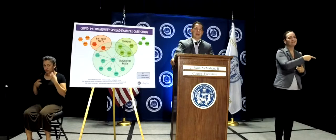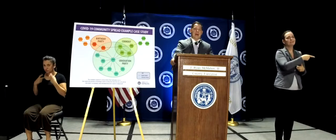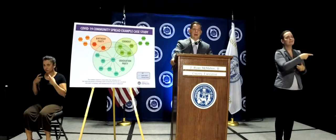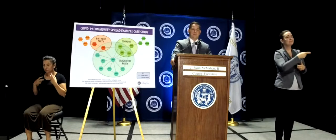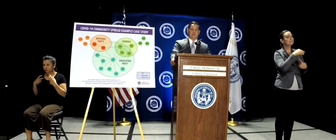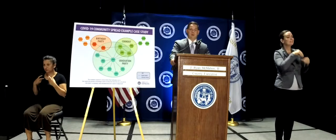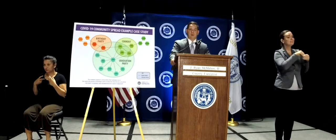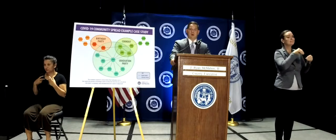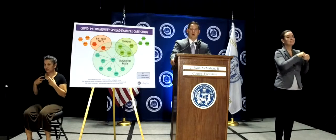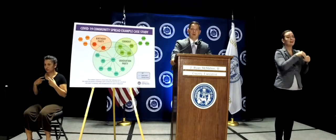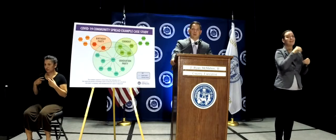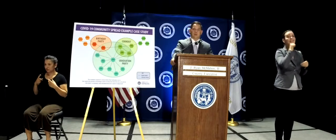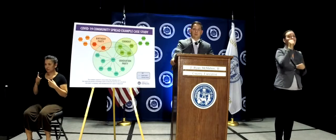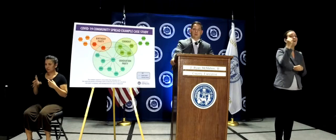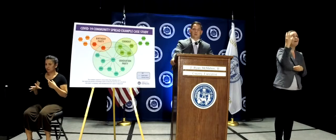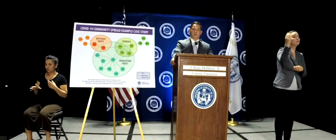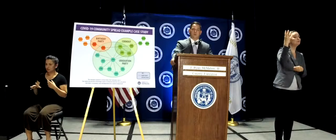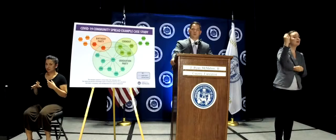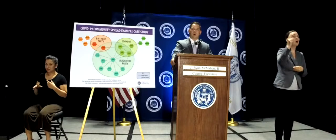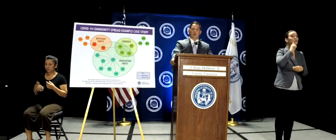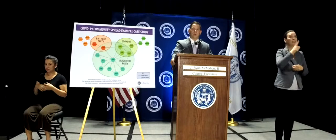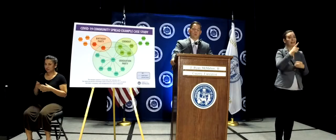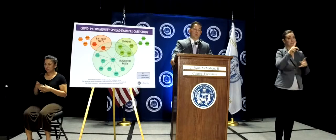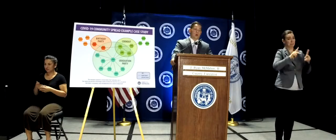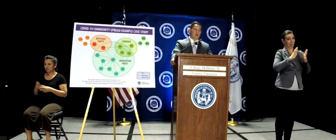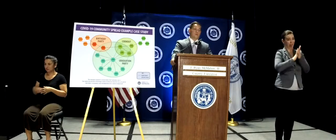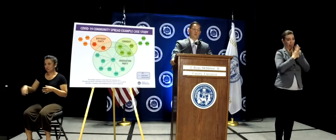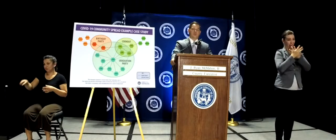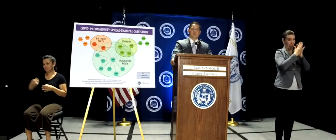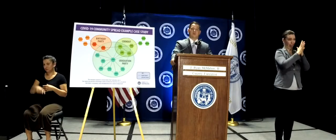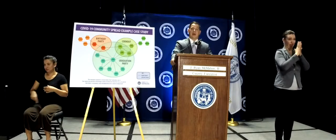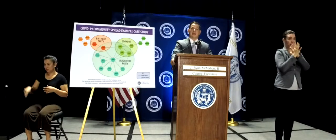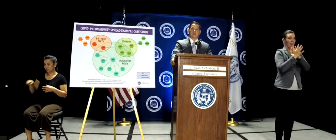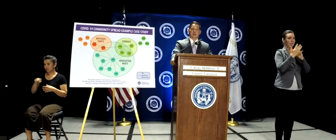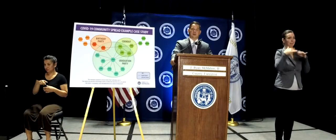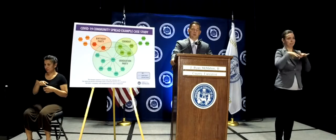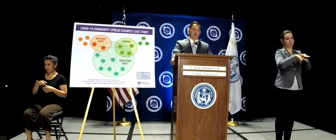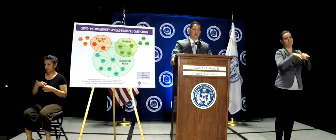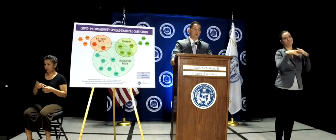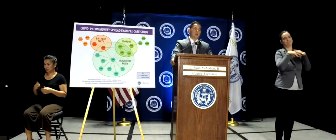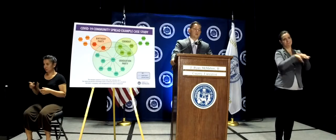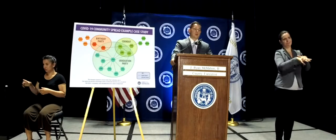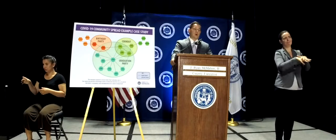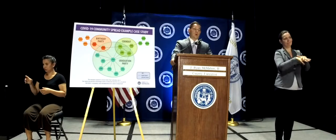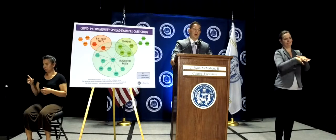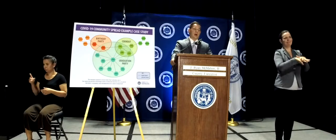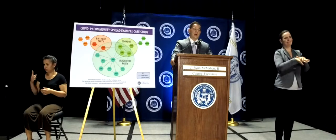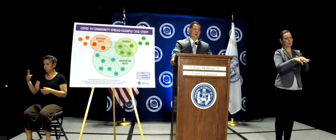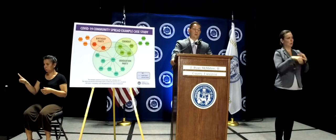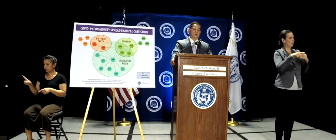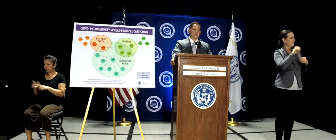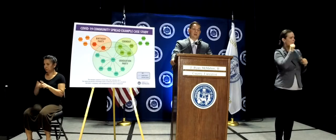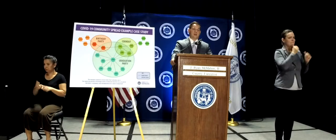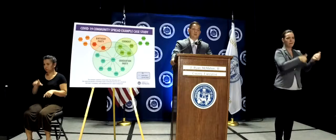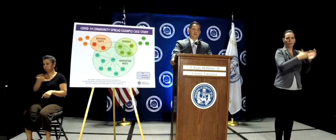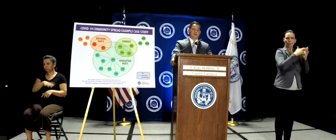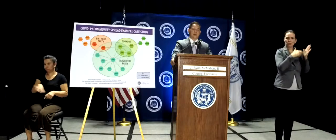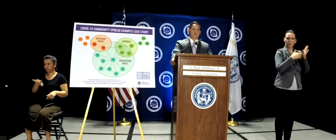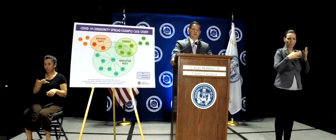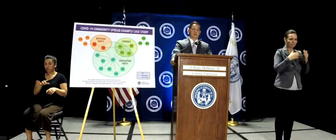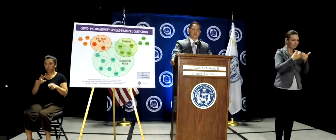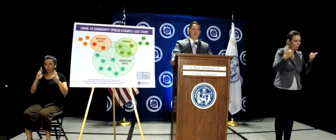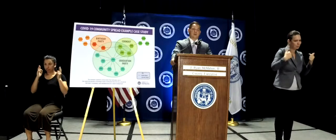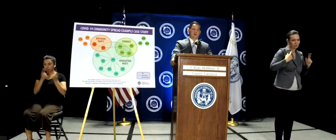was mayhem. There was no enforcement of anything, right? So I know that the state looked